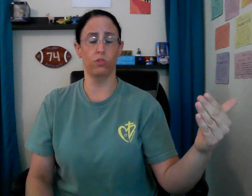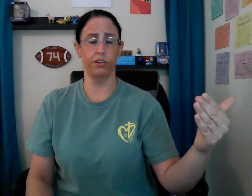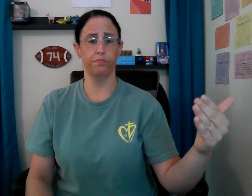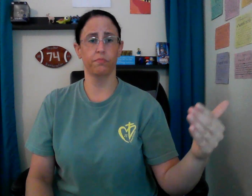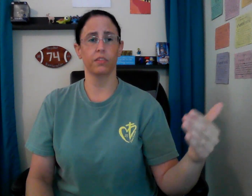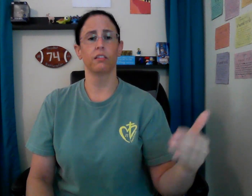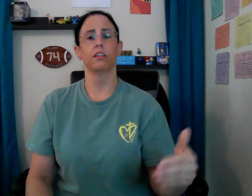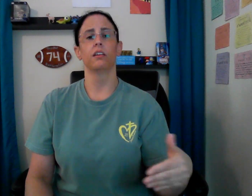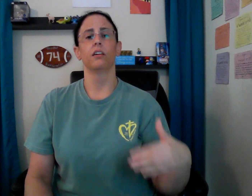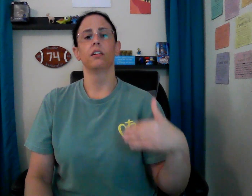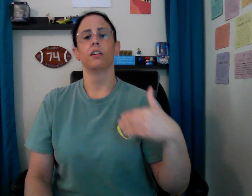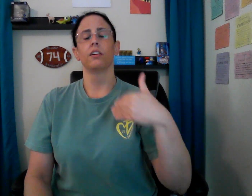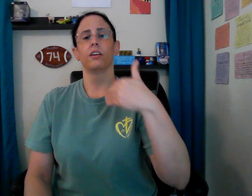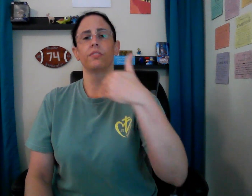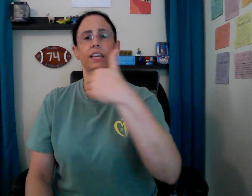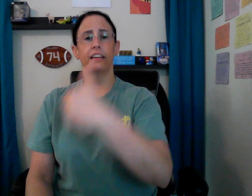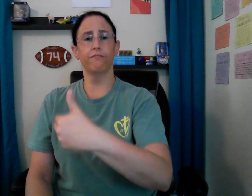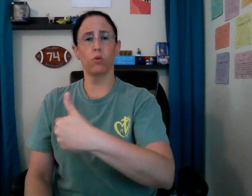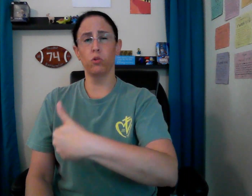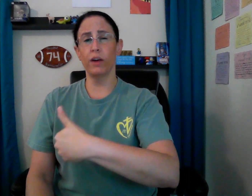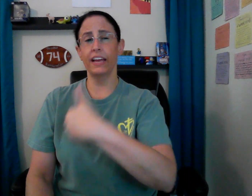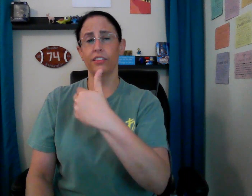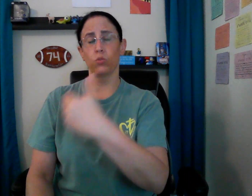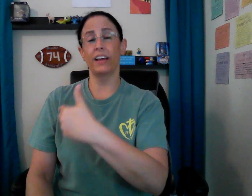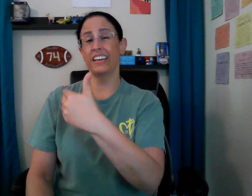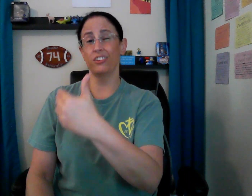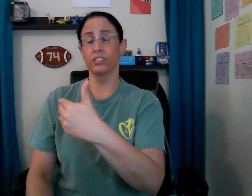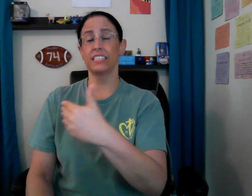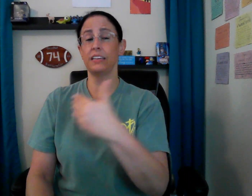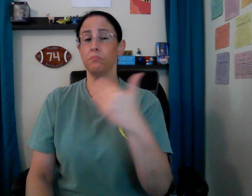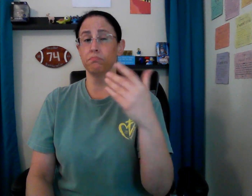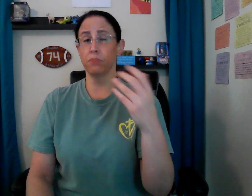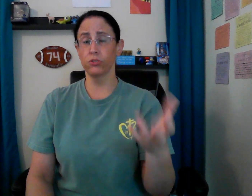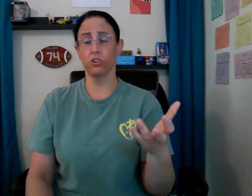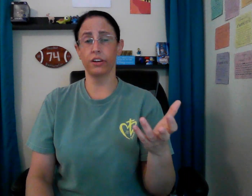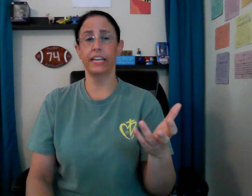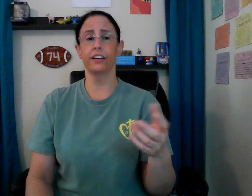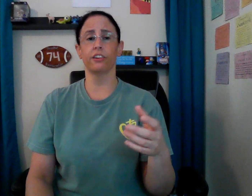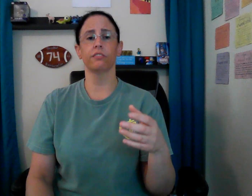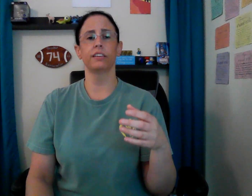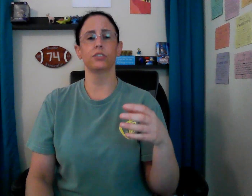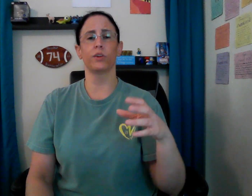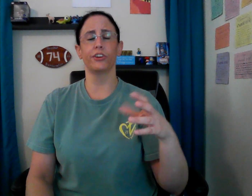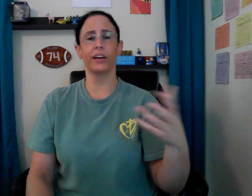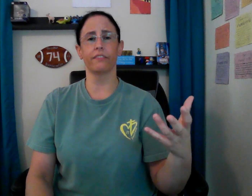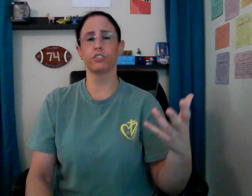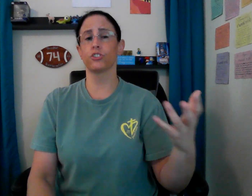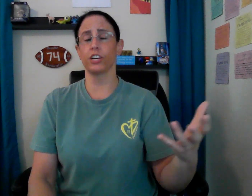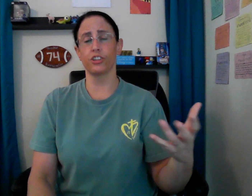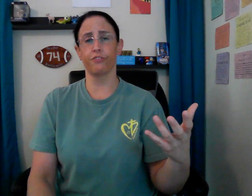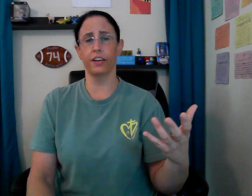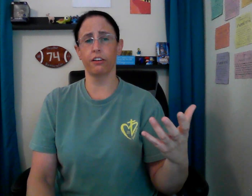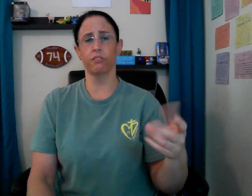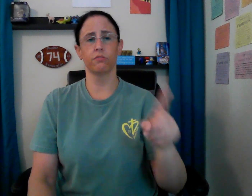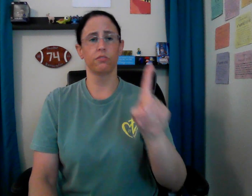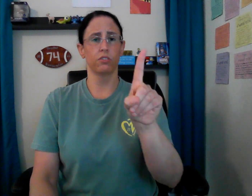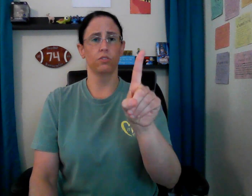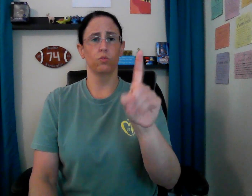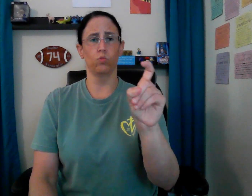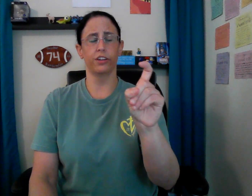on. The informal way and the way that you'll see most on here is where you kind of scrunch your finger.